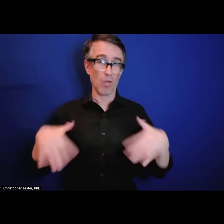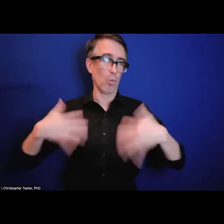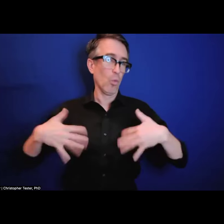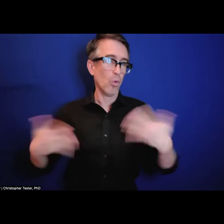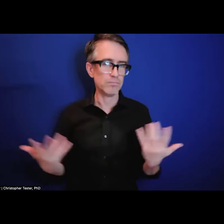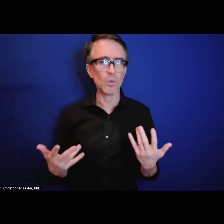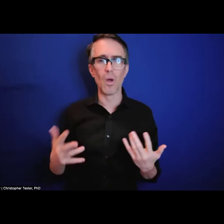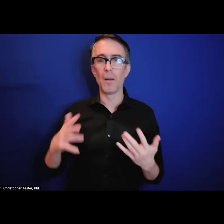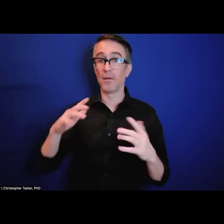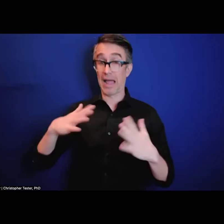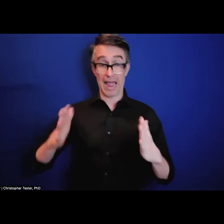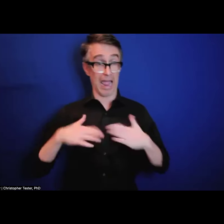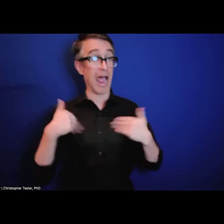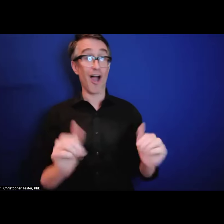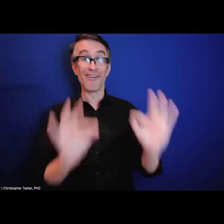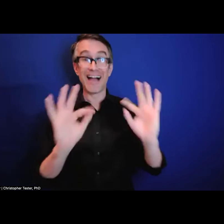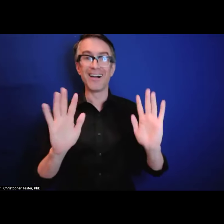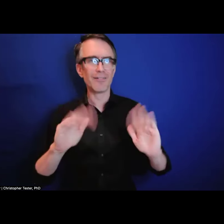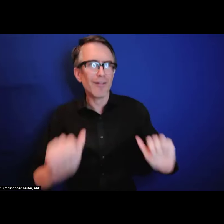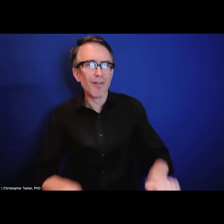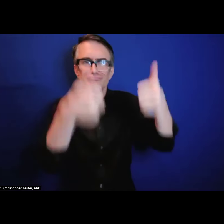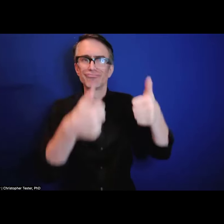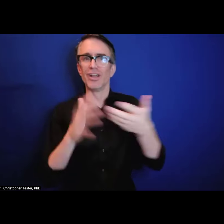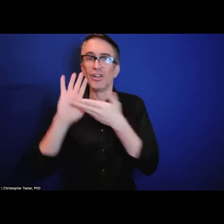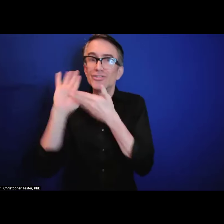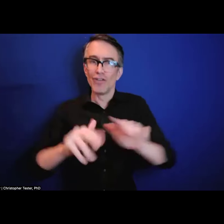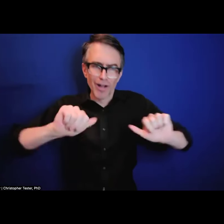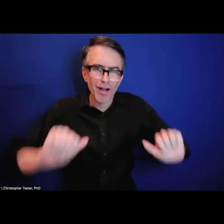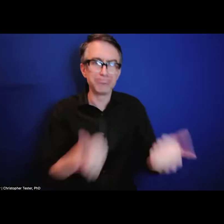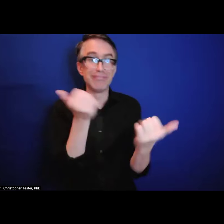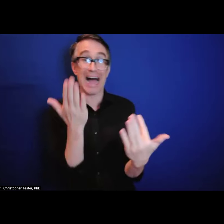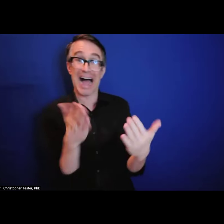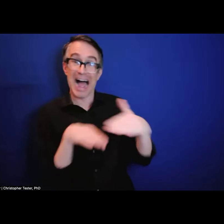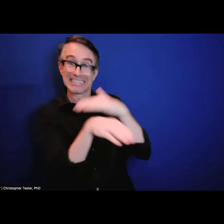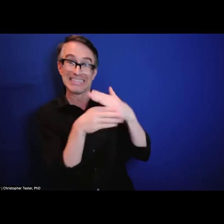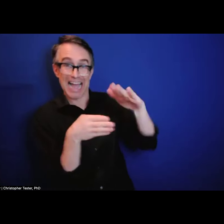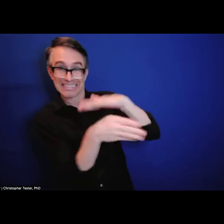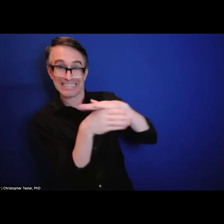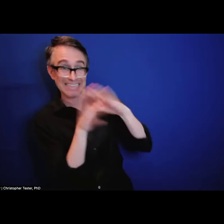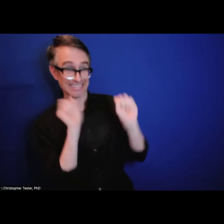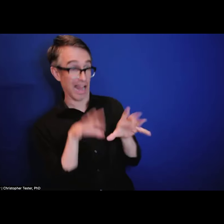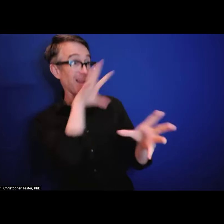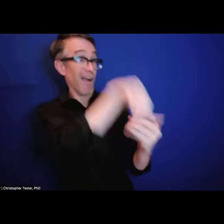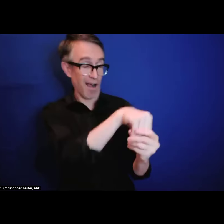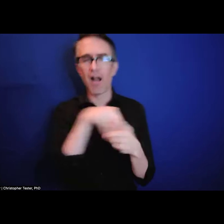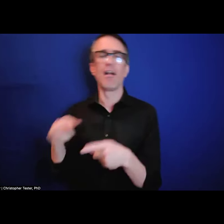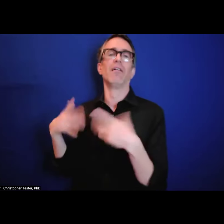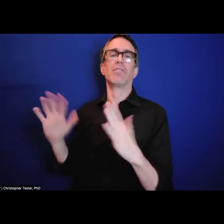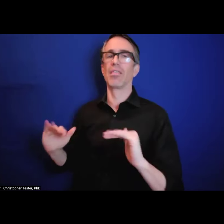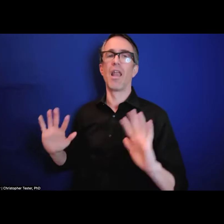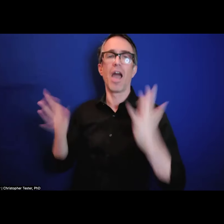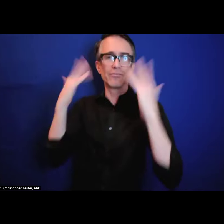human capital and very much so in poverty reduction. The UN Convention on the Rights of Persons